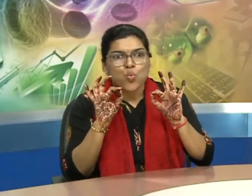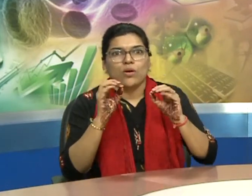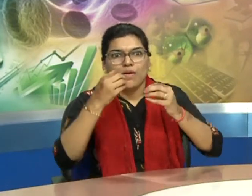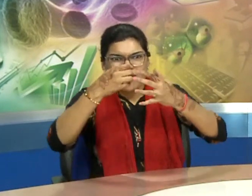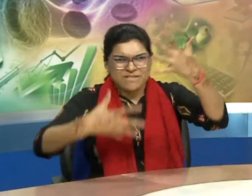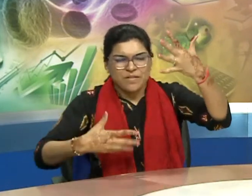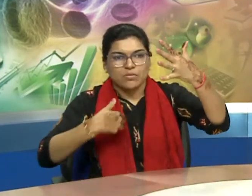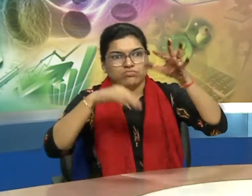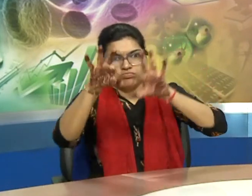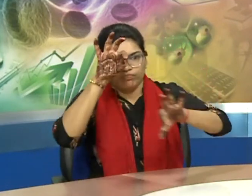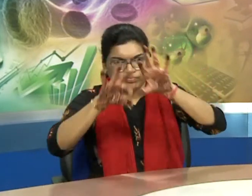summaries,